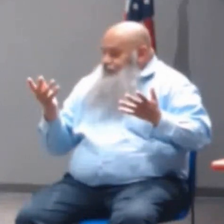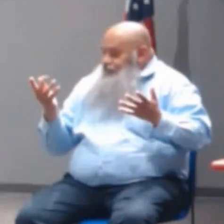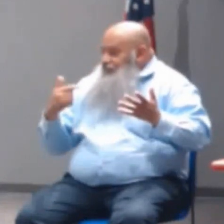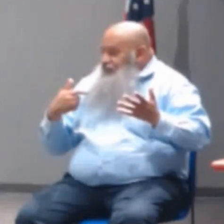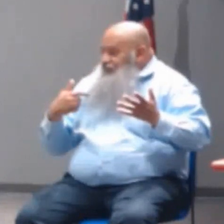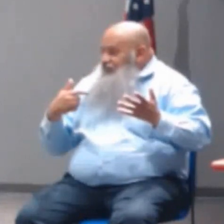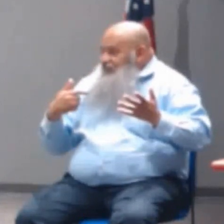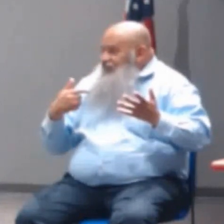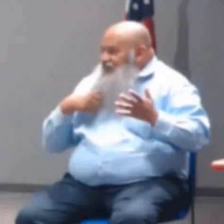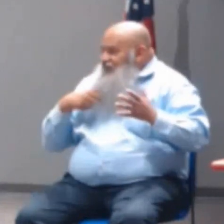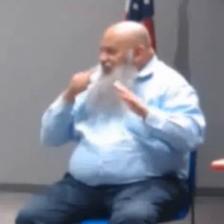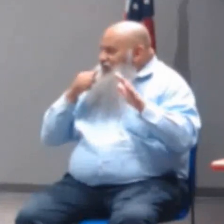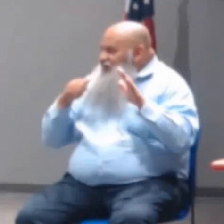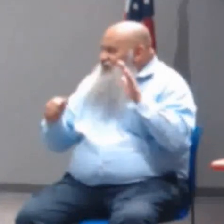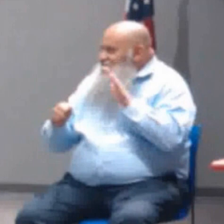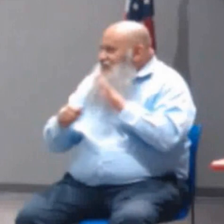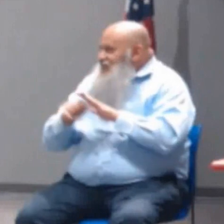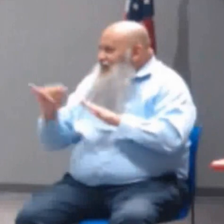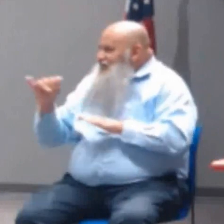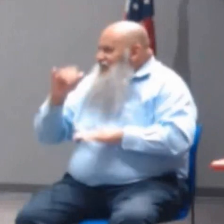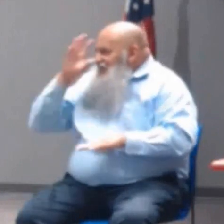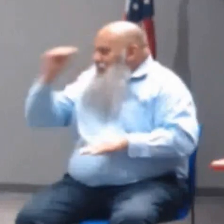I was disguised as a man.